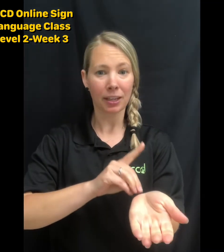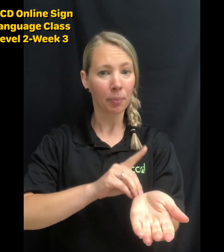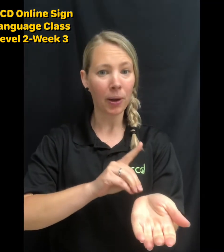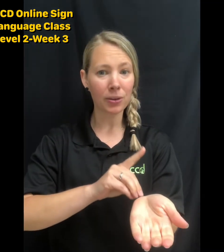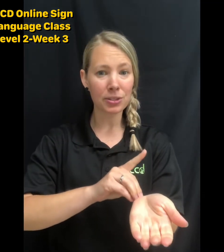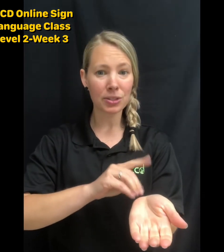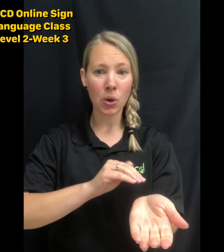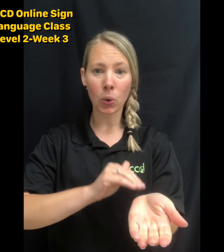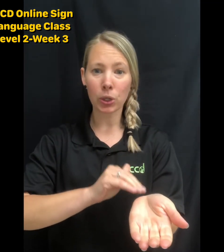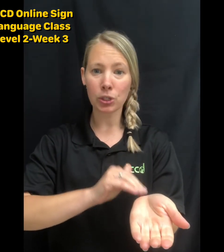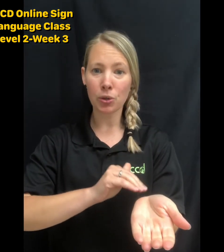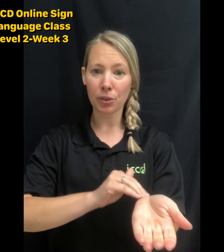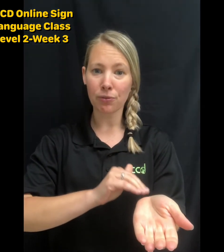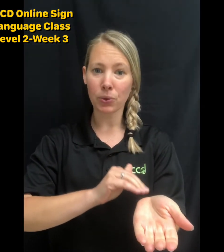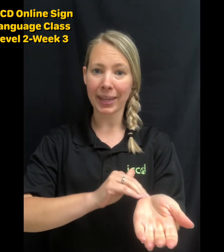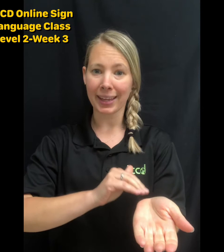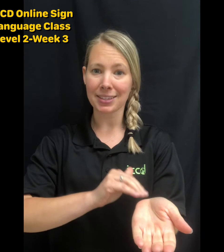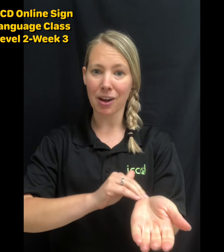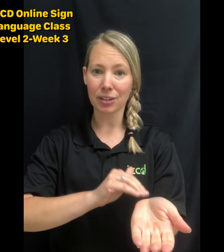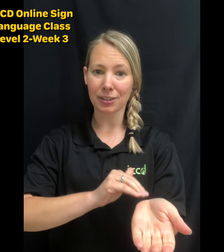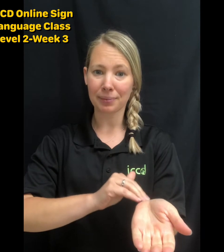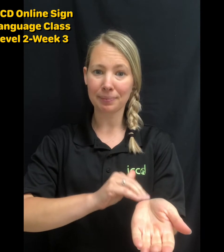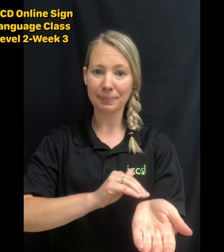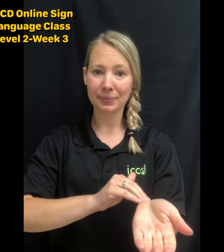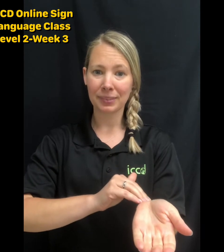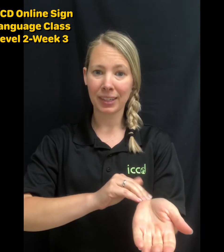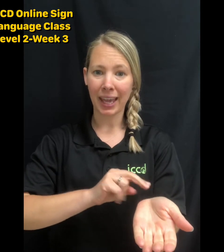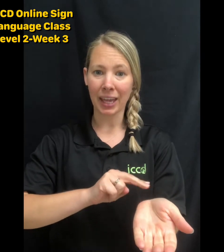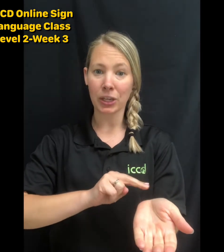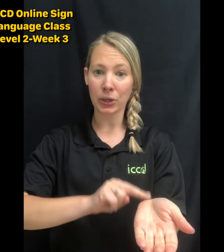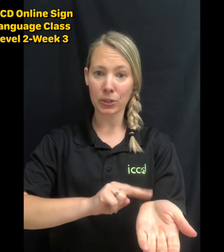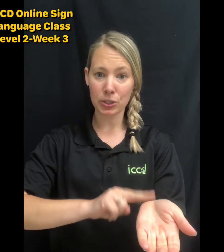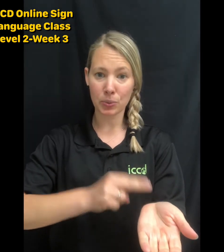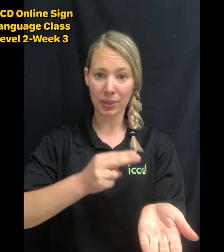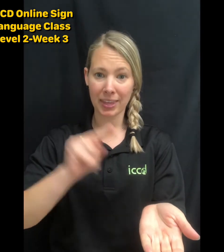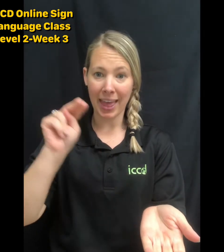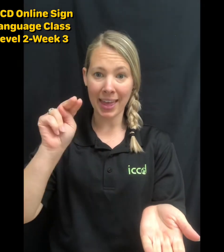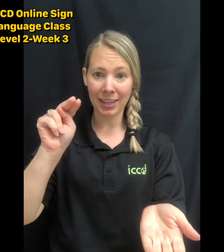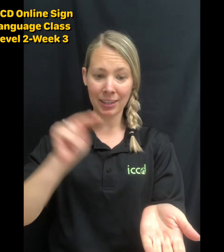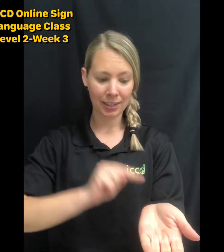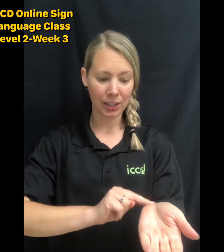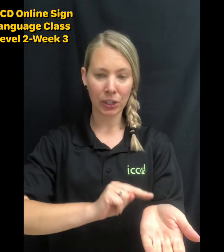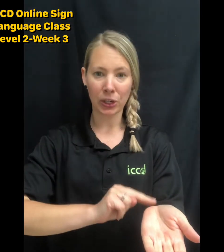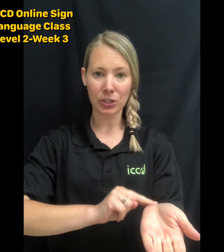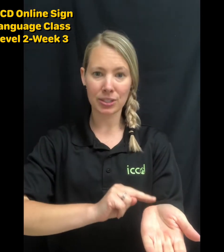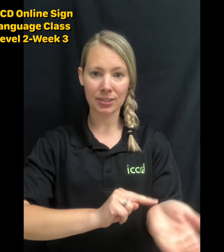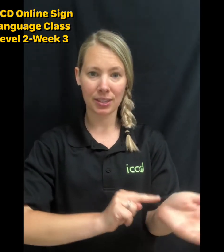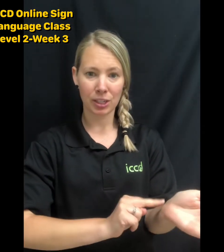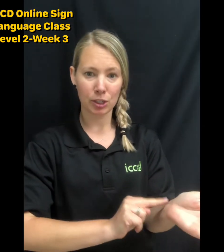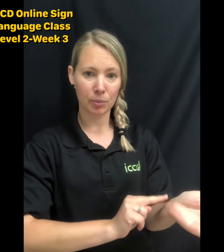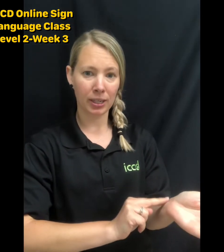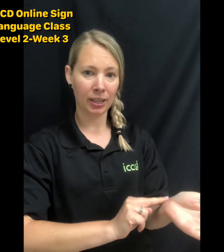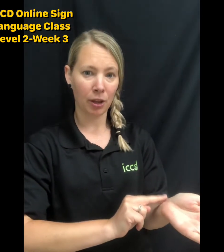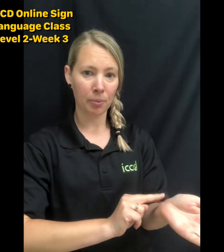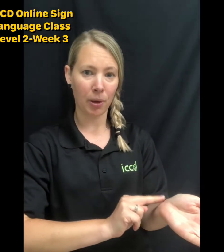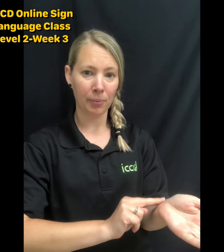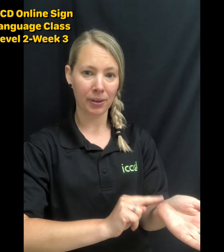your pulse, or you can do it with a full hand. Doctor. And nurse with the N. Nurse. It's putting it on the palm there.